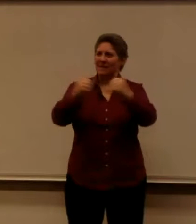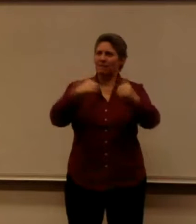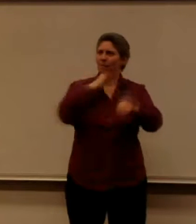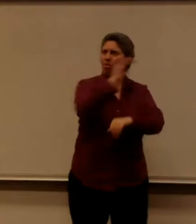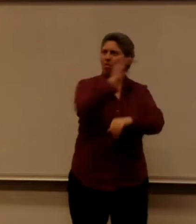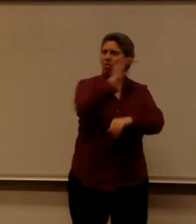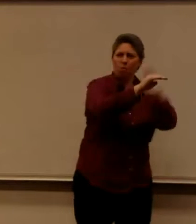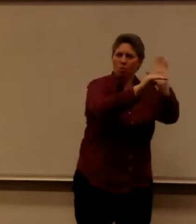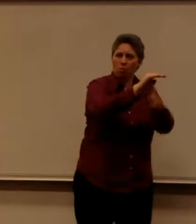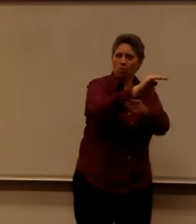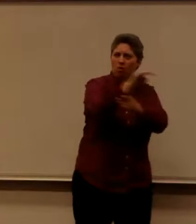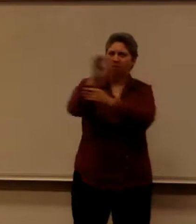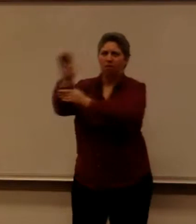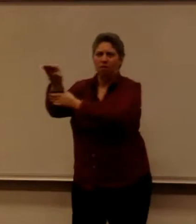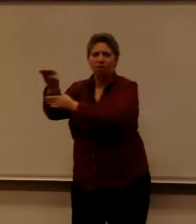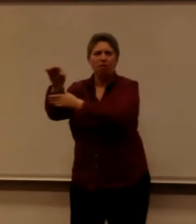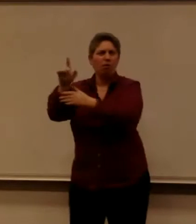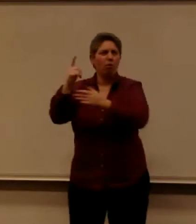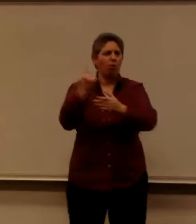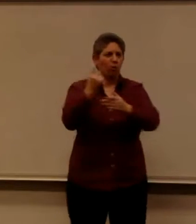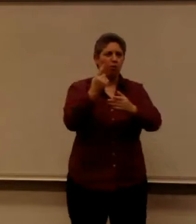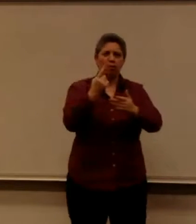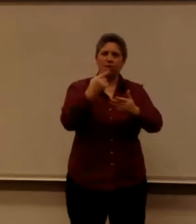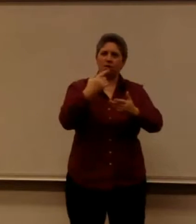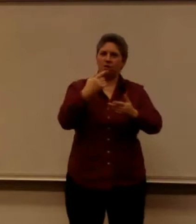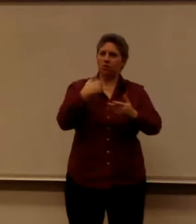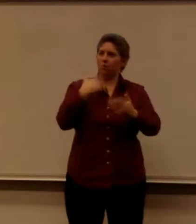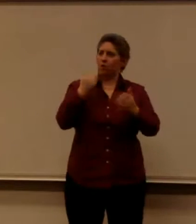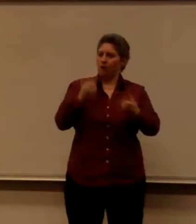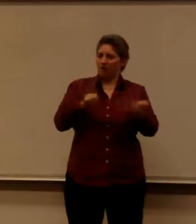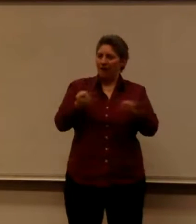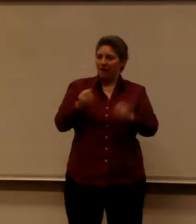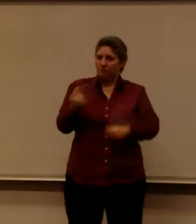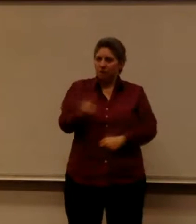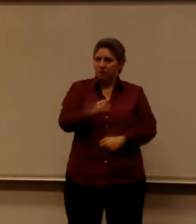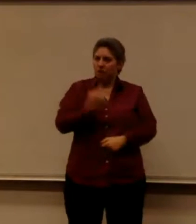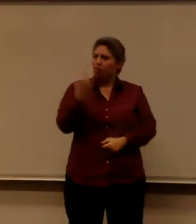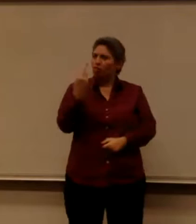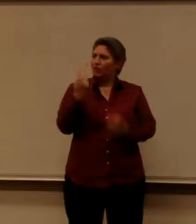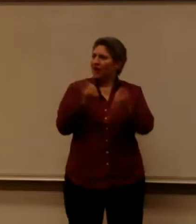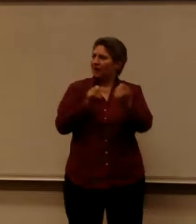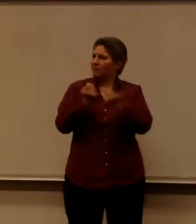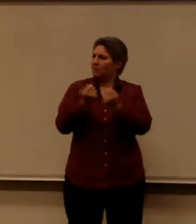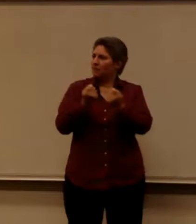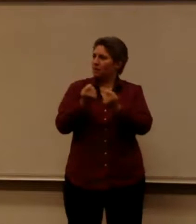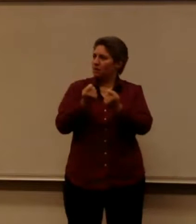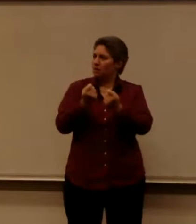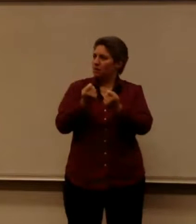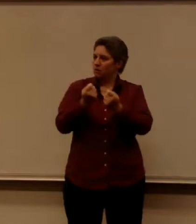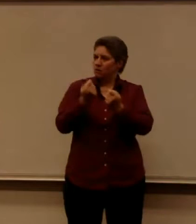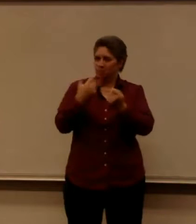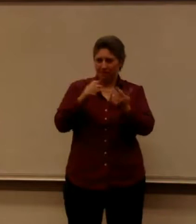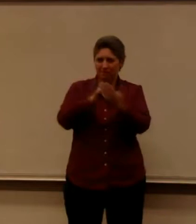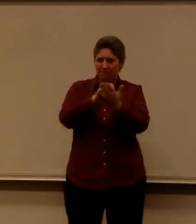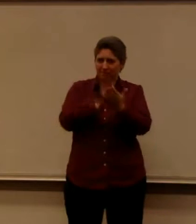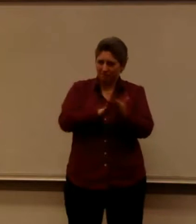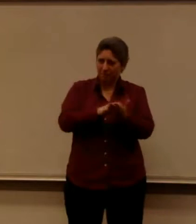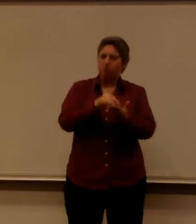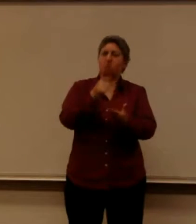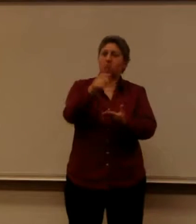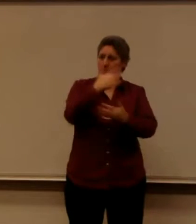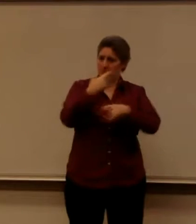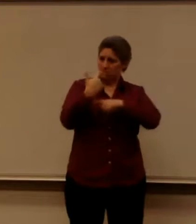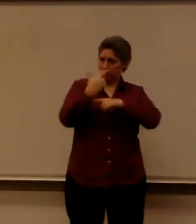Scottish Parliament, there's a government, it's the same, isn't it? Does it ask the Parliament or ask the government? So we wanted to clarify that there are